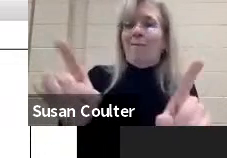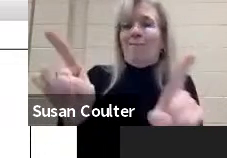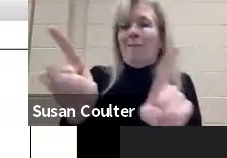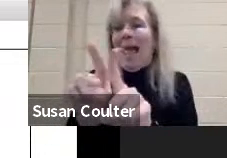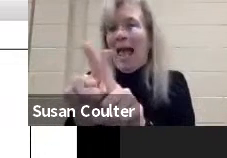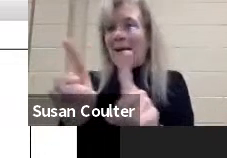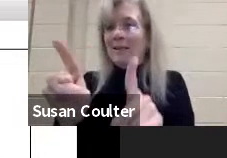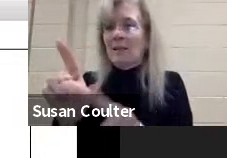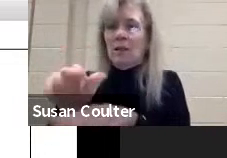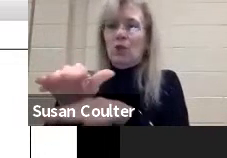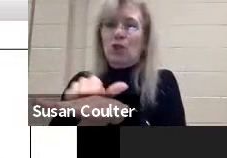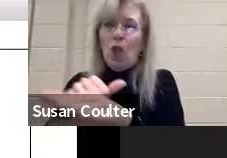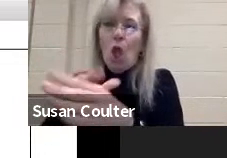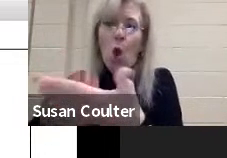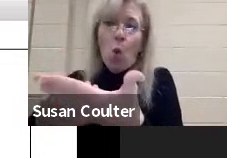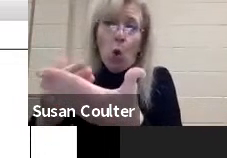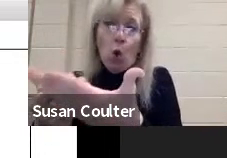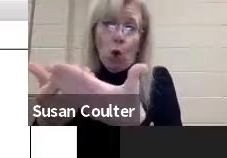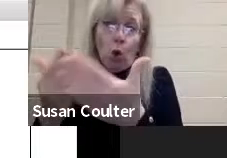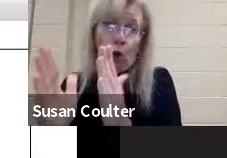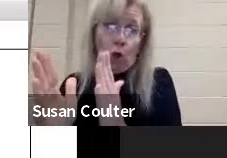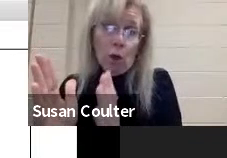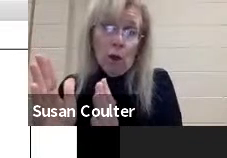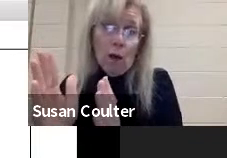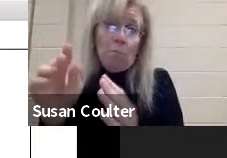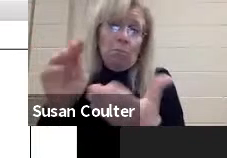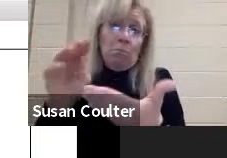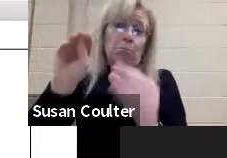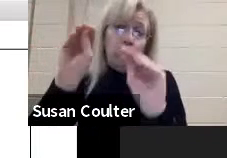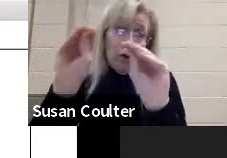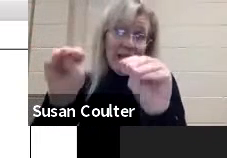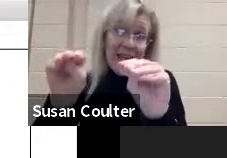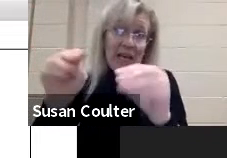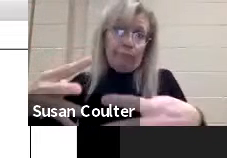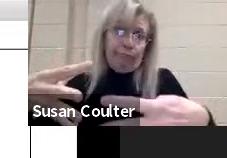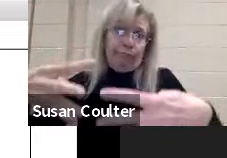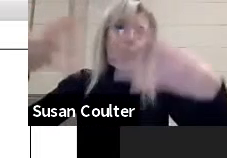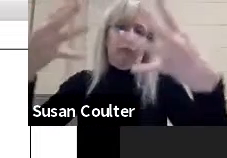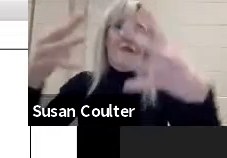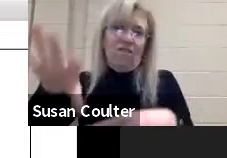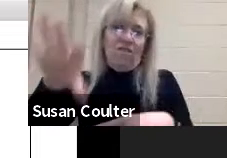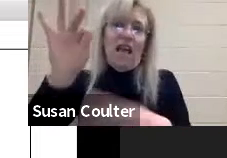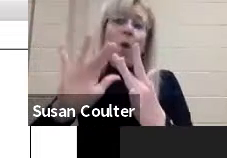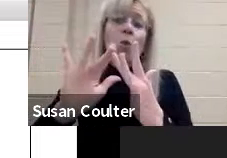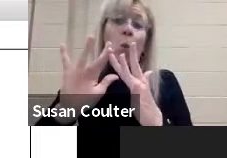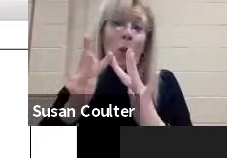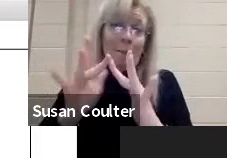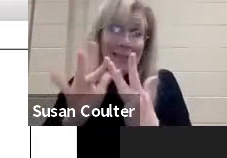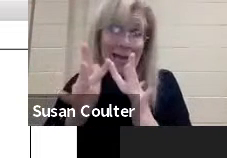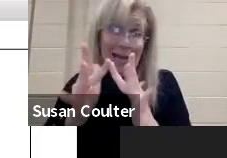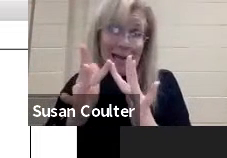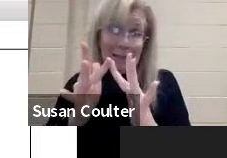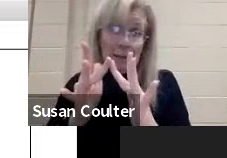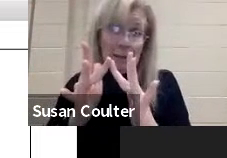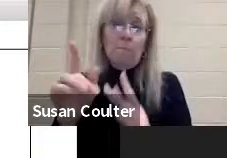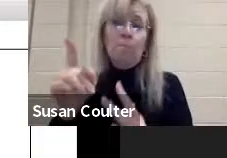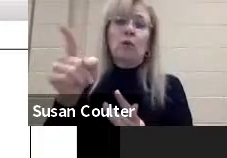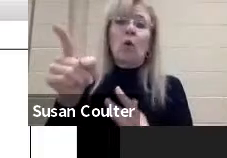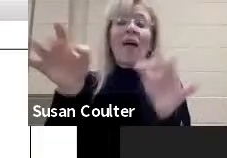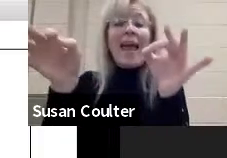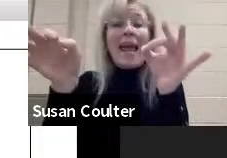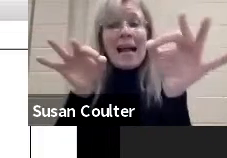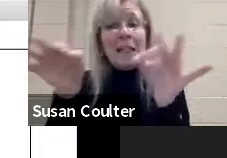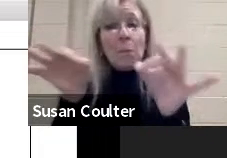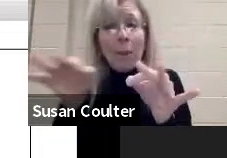Instant Pot as slow cooker, put it in, found the website.